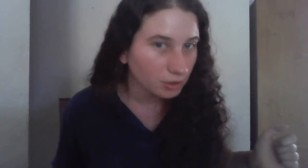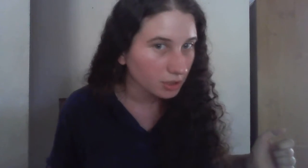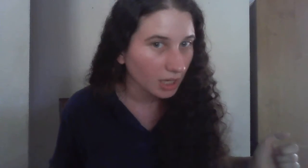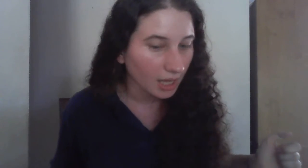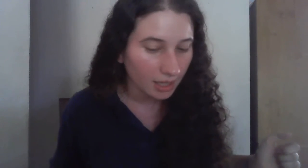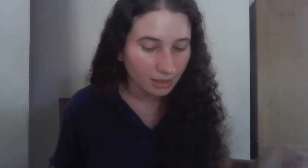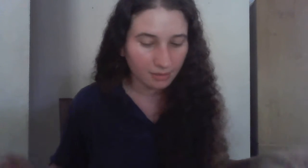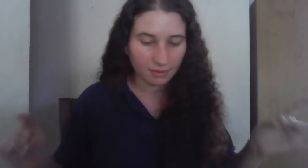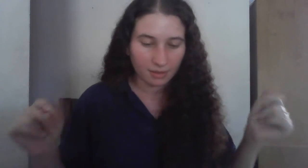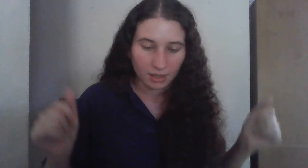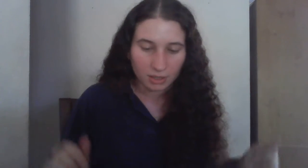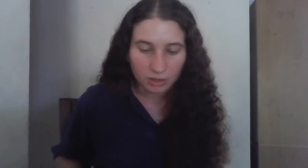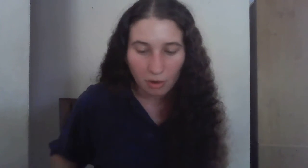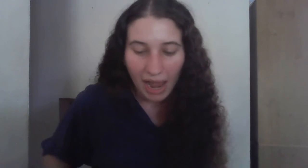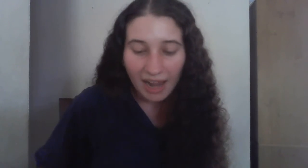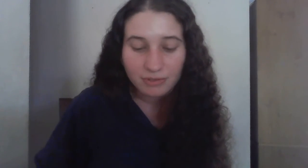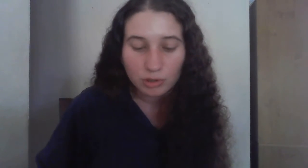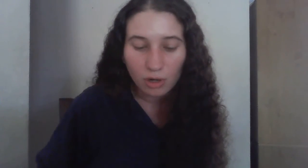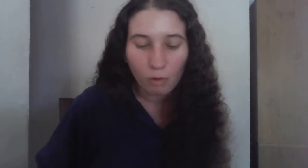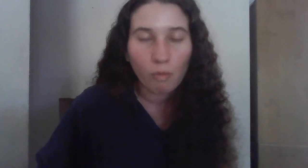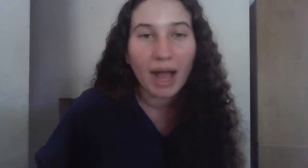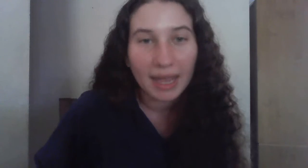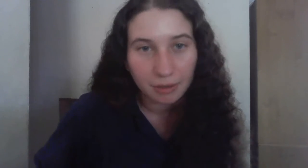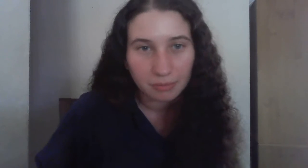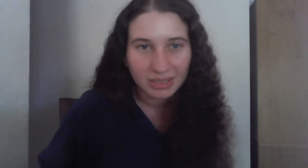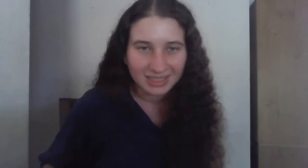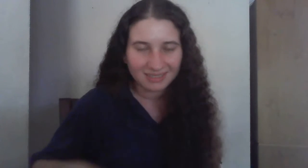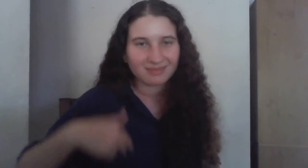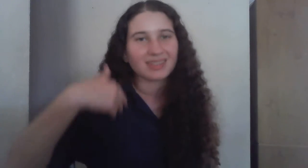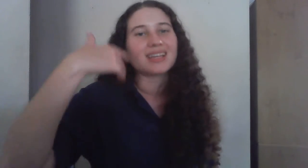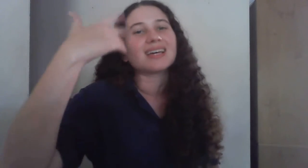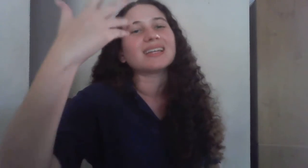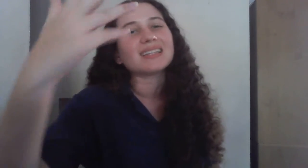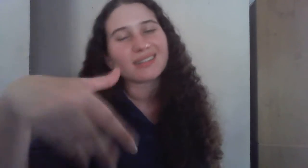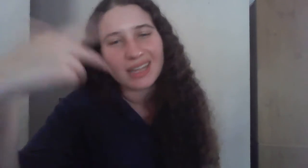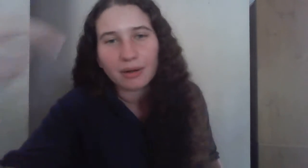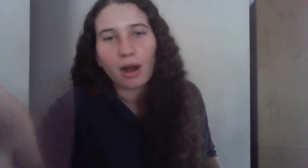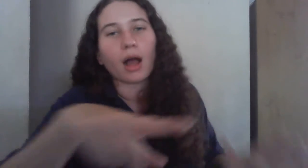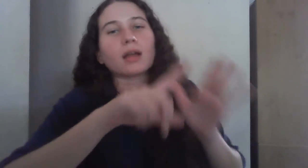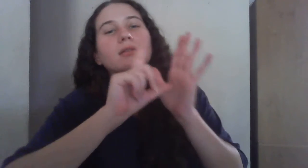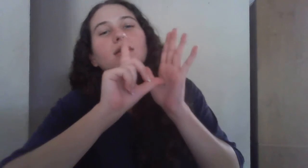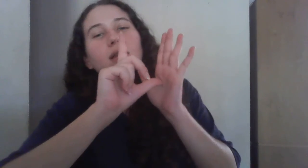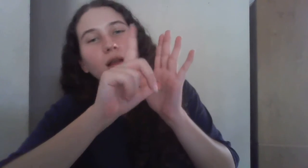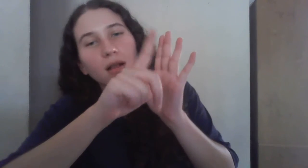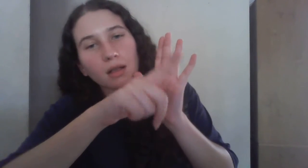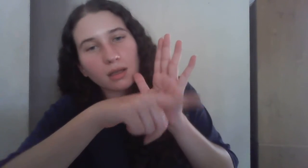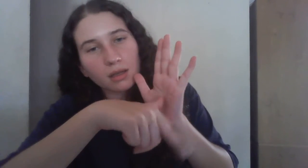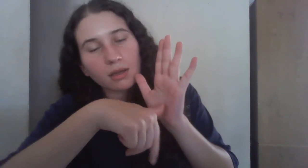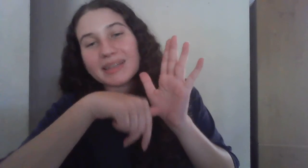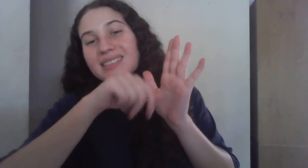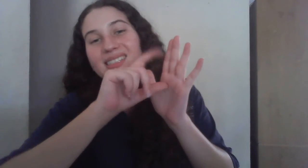future tense. So after a while, meaning a little later on. Basically